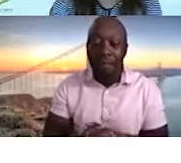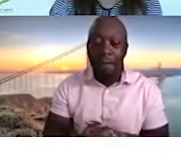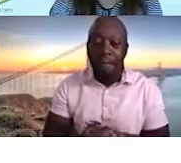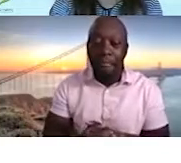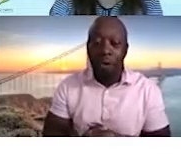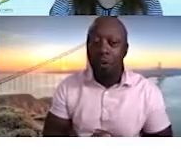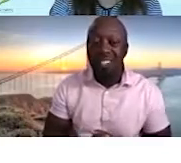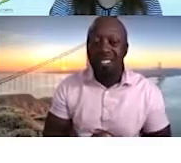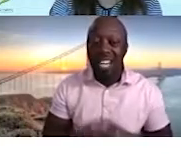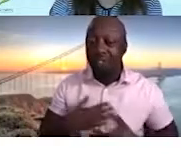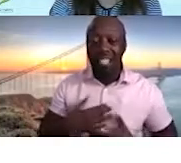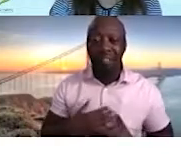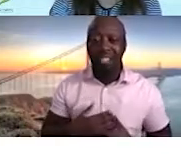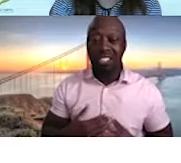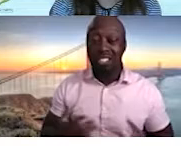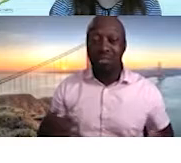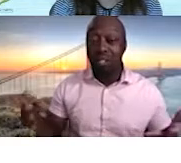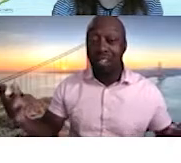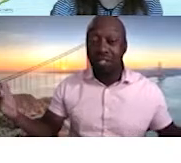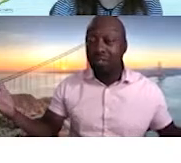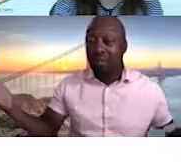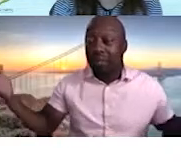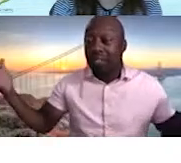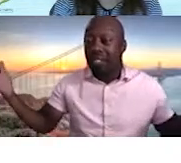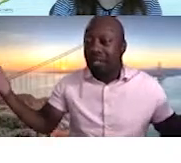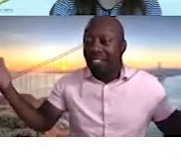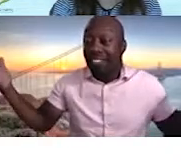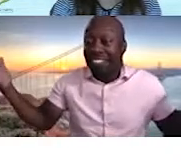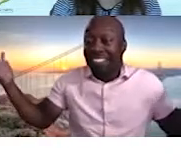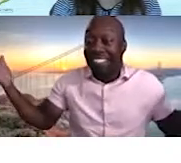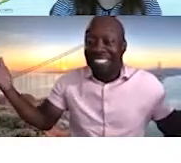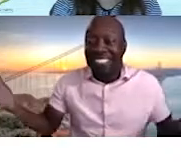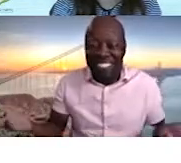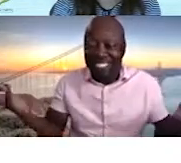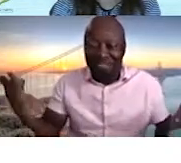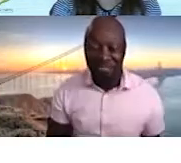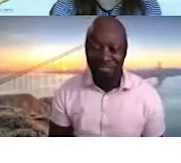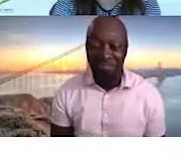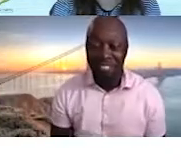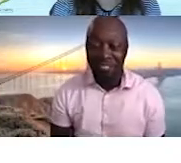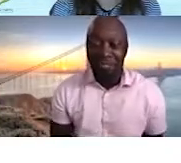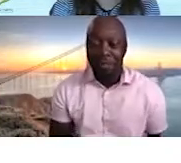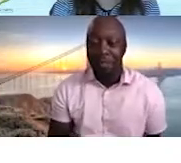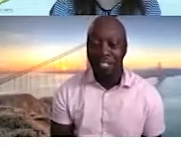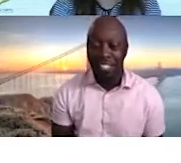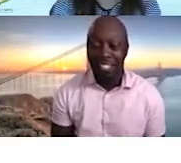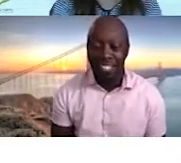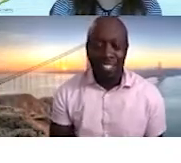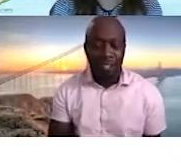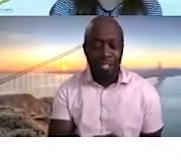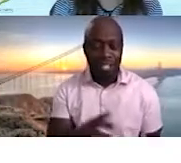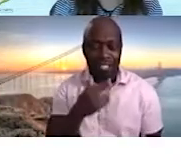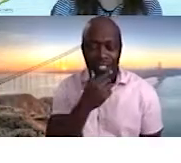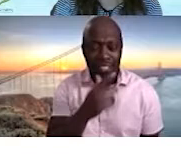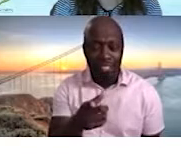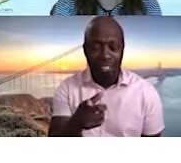time. Or I recommend just whenever you remember to do it. Just when you remember. It's like,